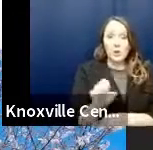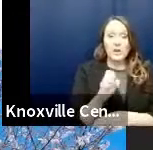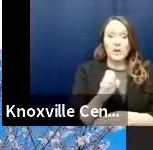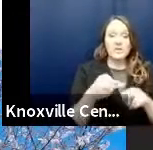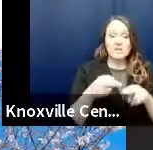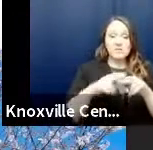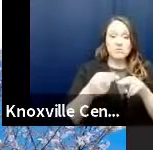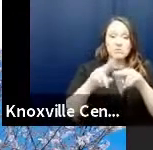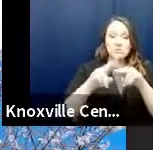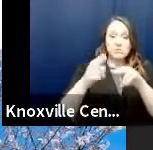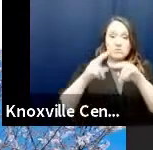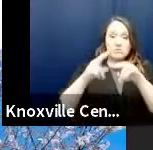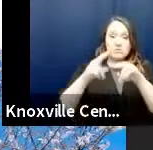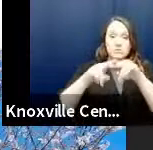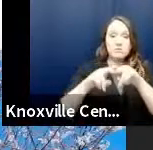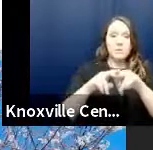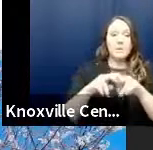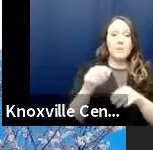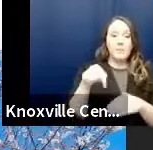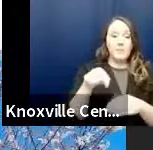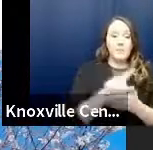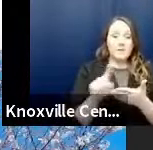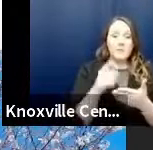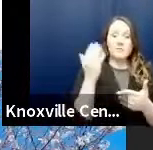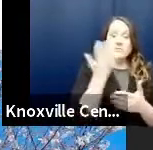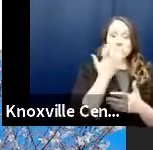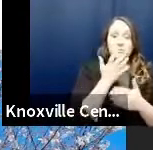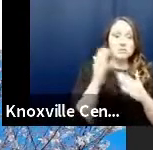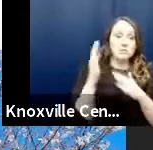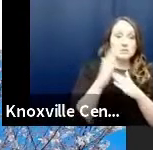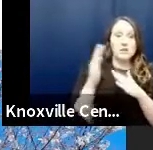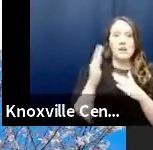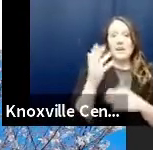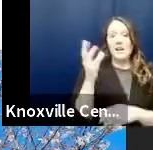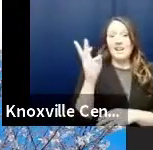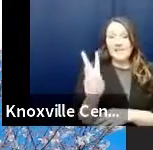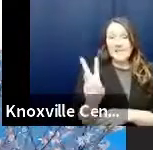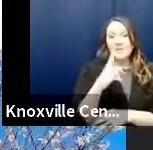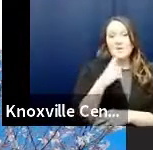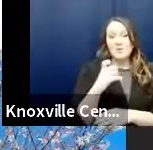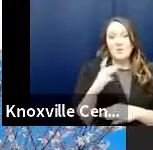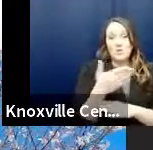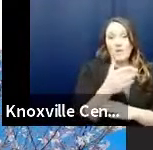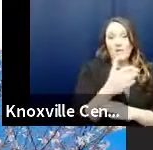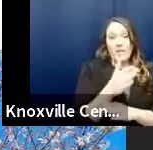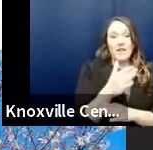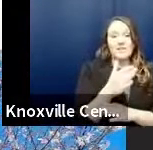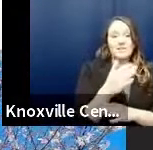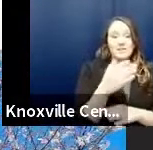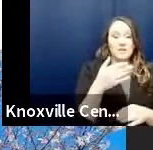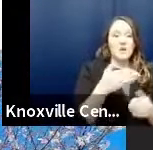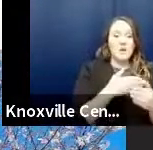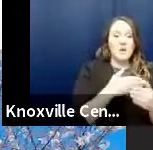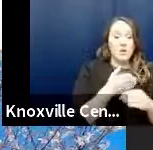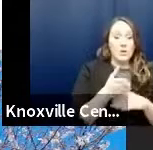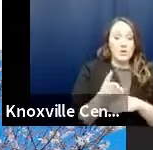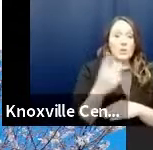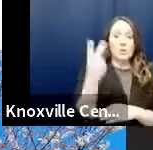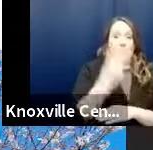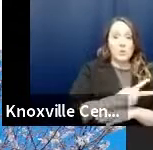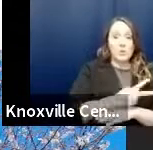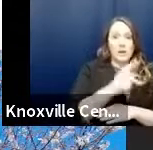a new record high in case volume. There were 6 red flags observed over 2 3-day trends. We saw an average